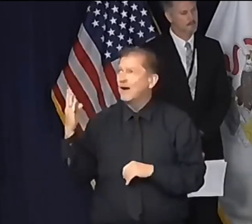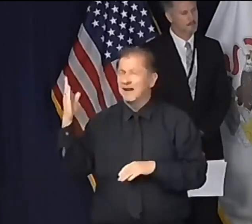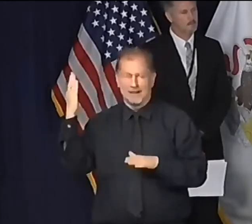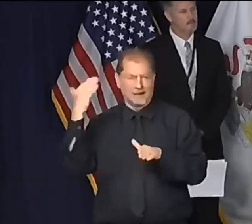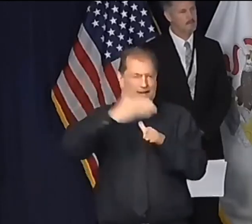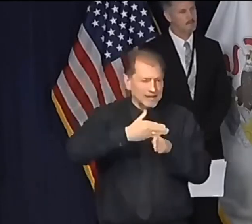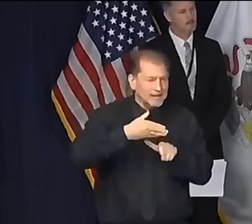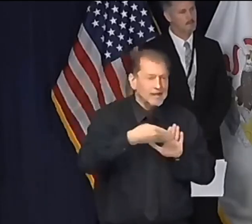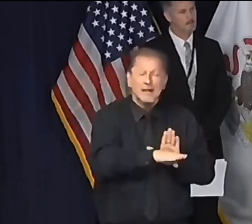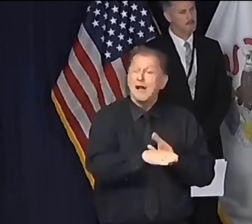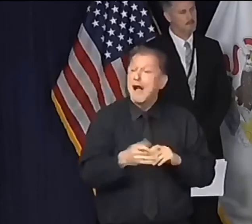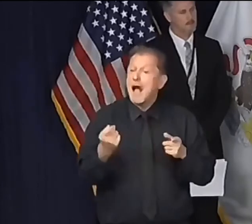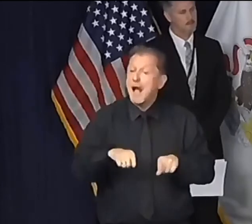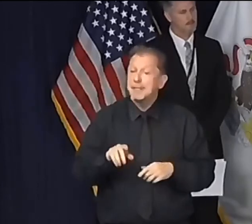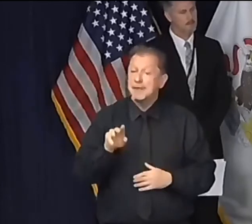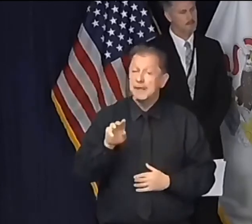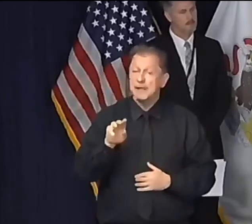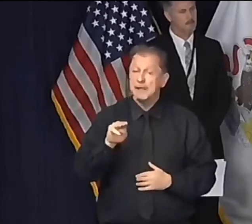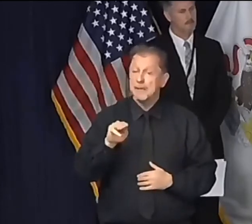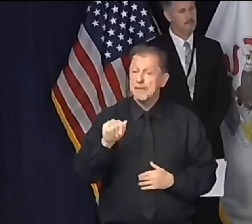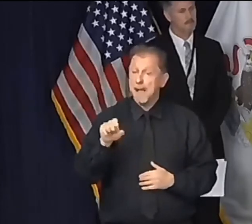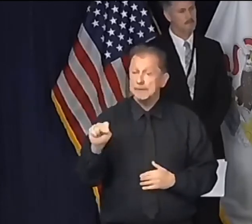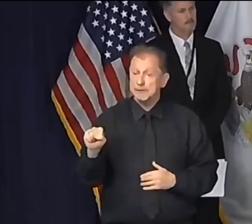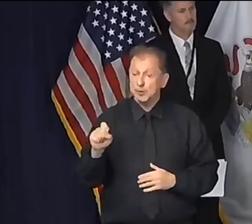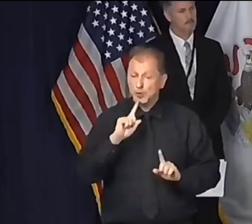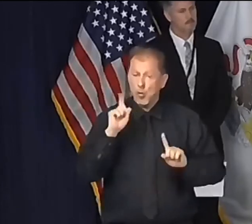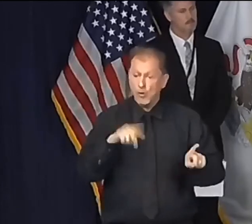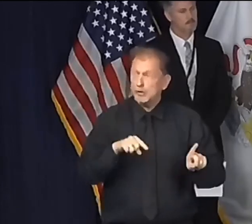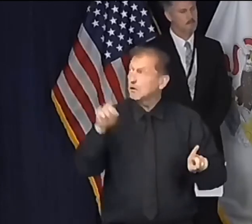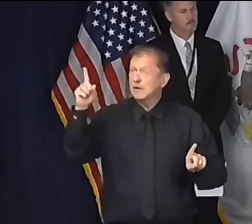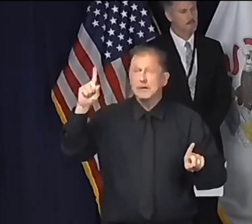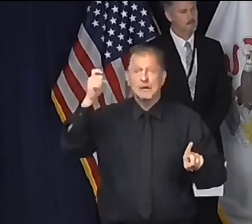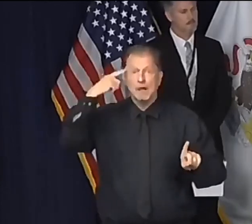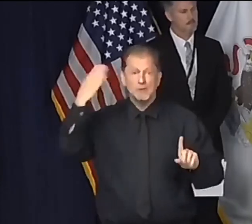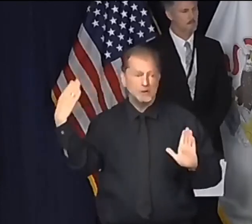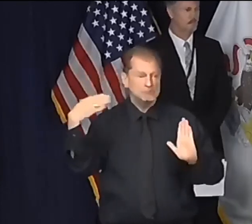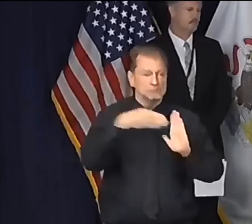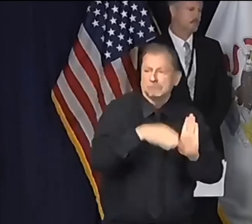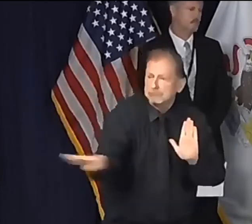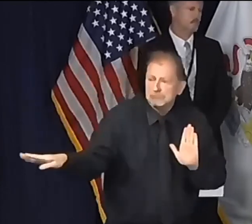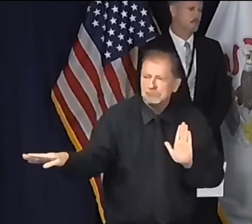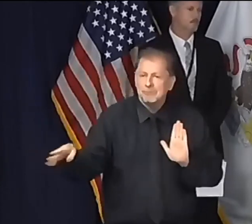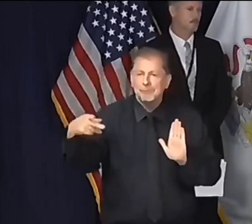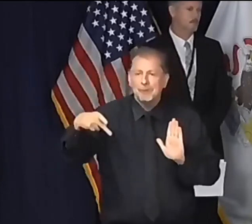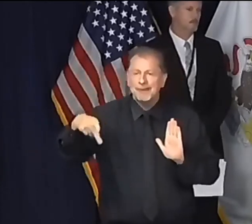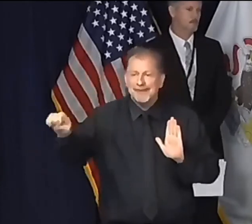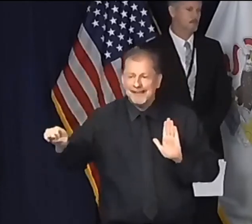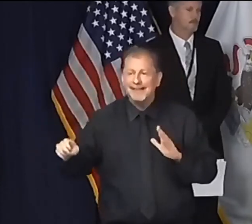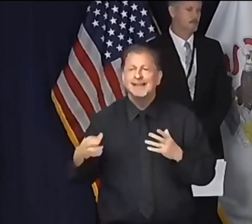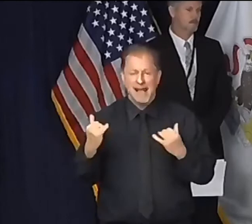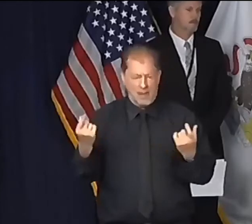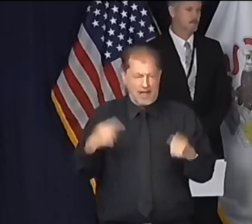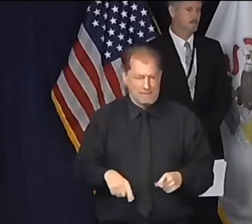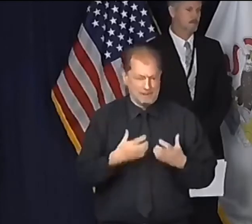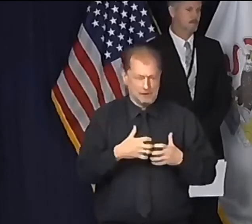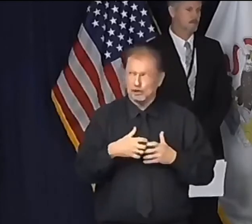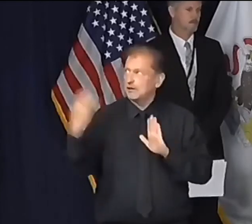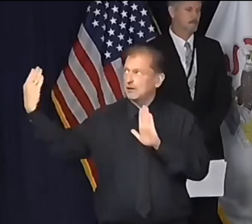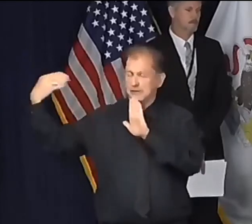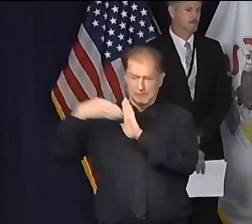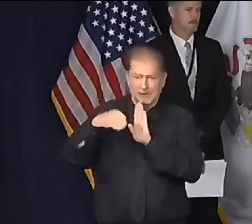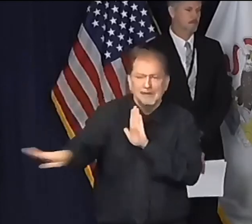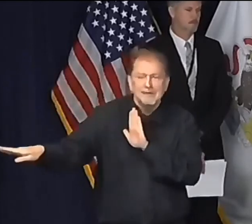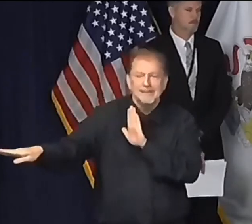about Massachusetts and PPE, and, you know, now we've heard it, you know, we've seen it with regard to machines. Look,